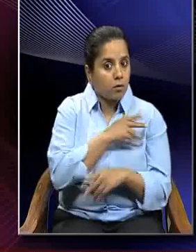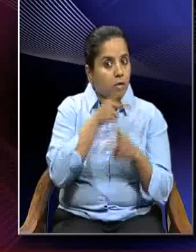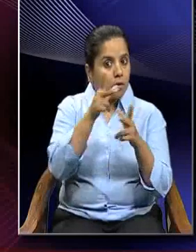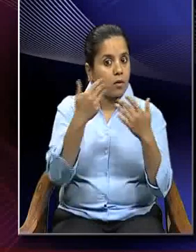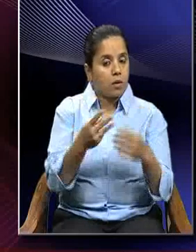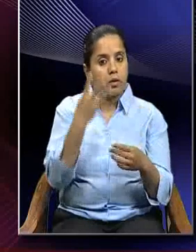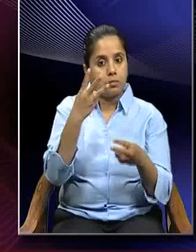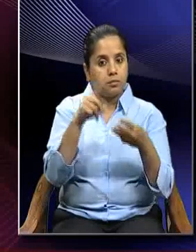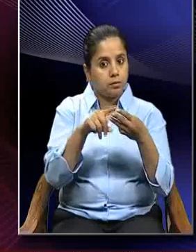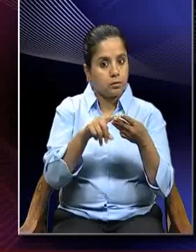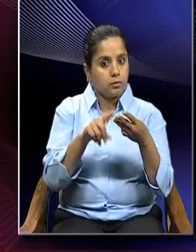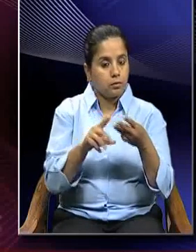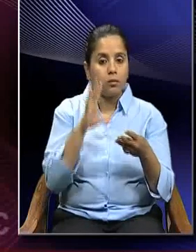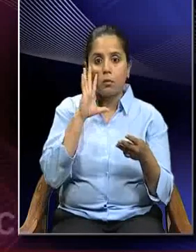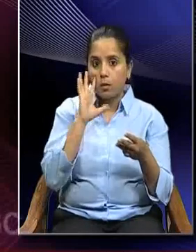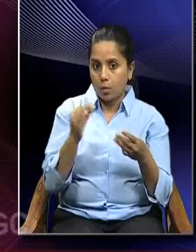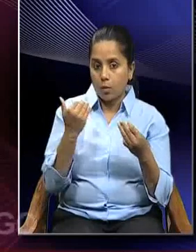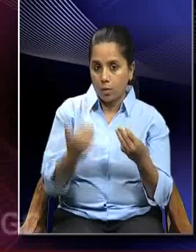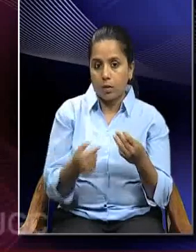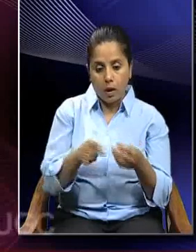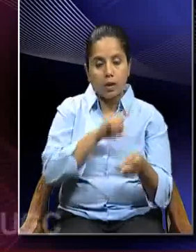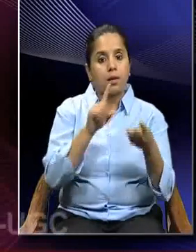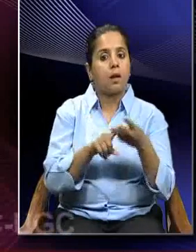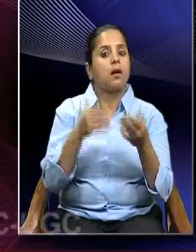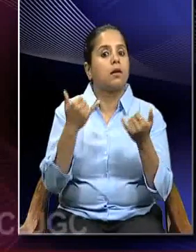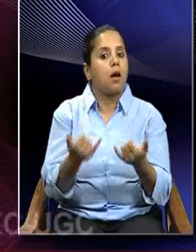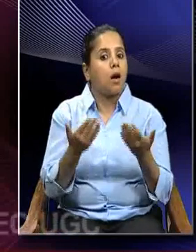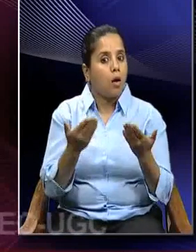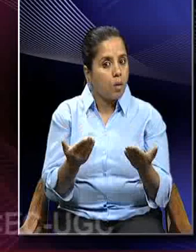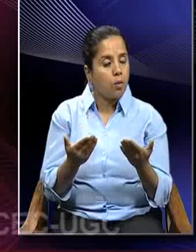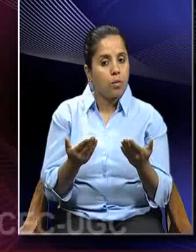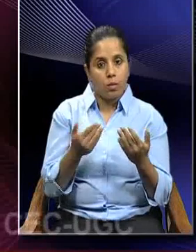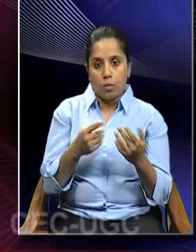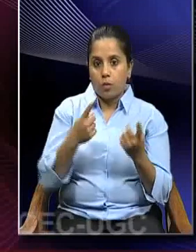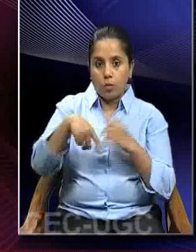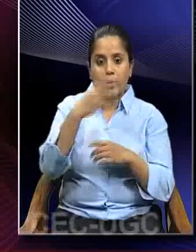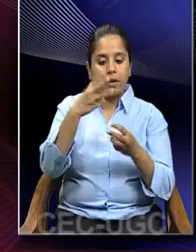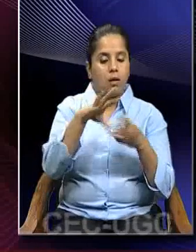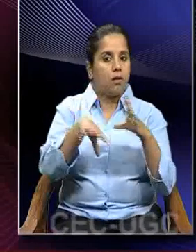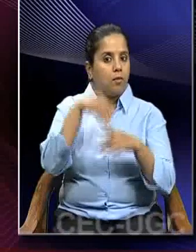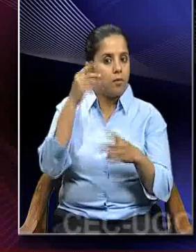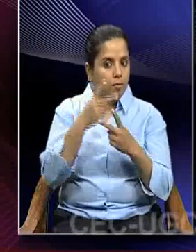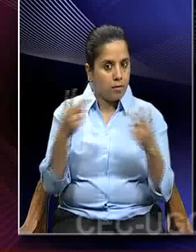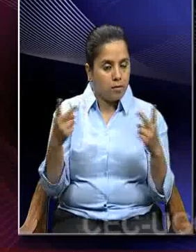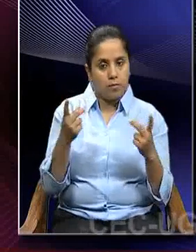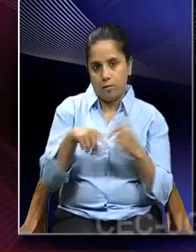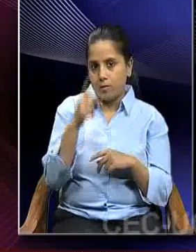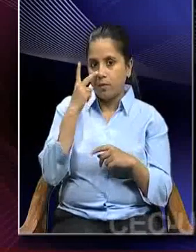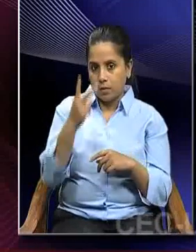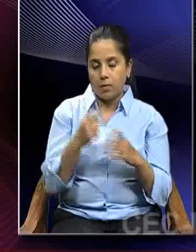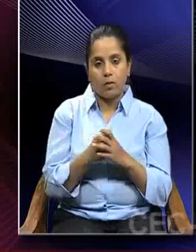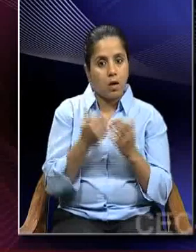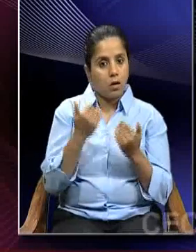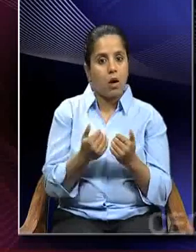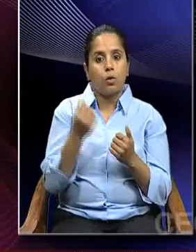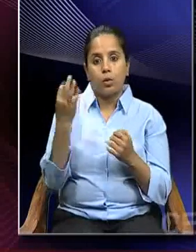three significant paradigms, and this is the third paradigm within those three, among those three. So in the new